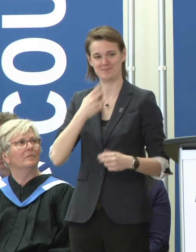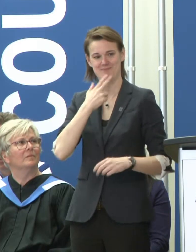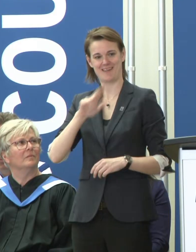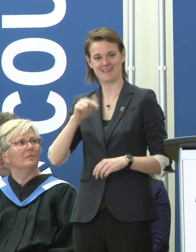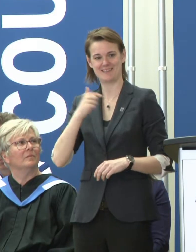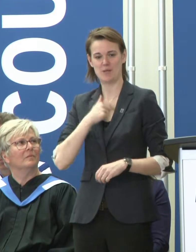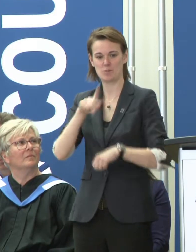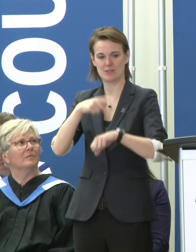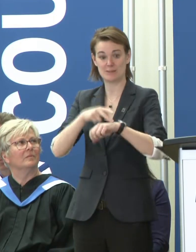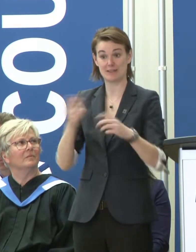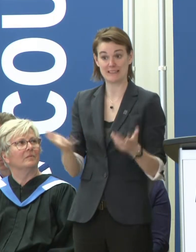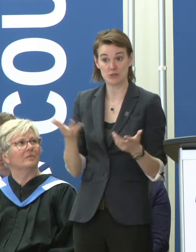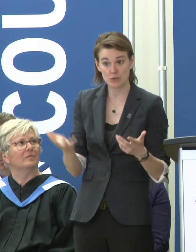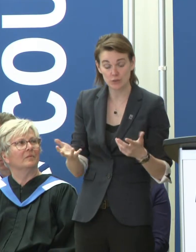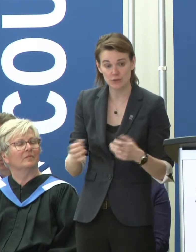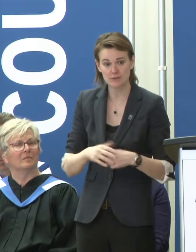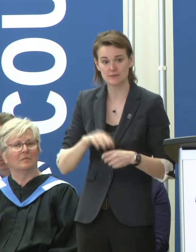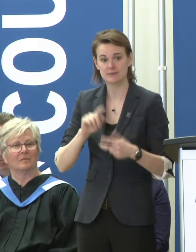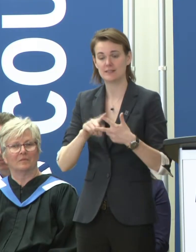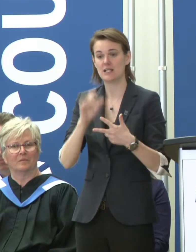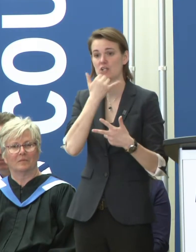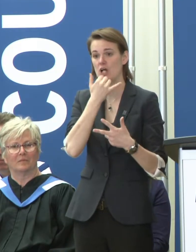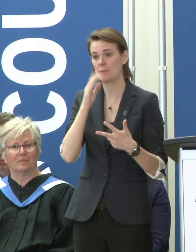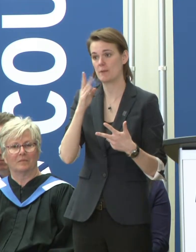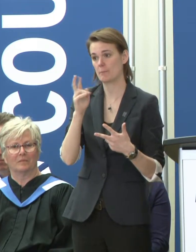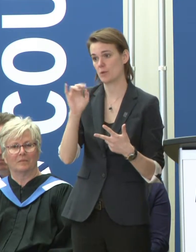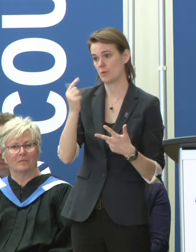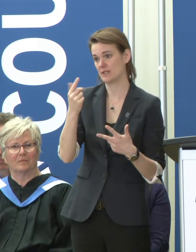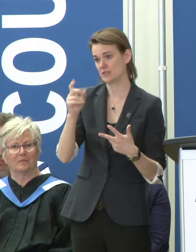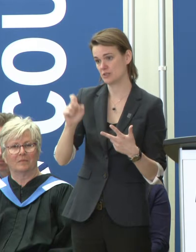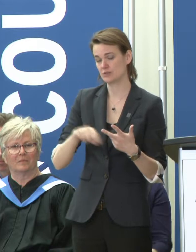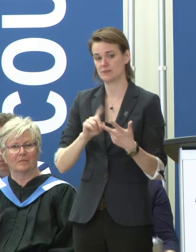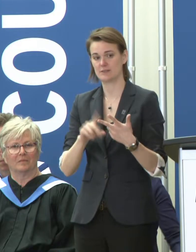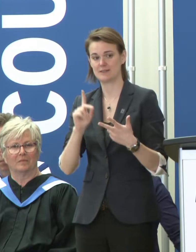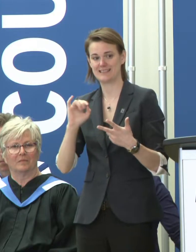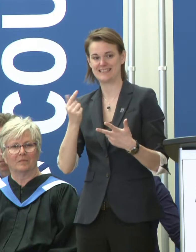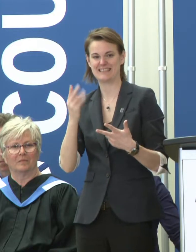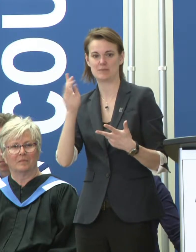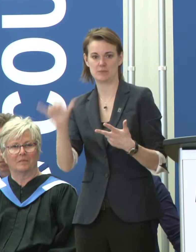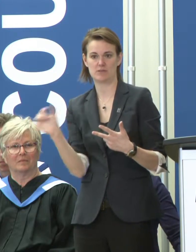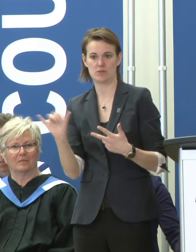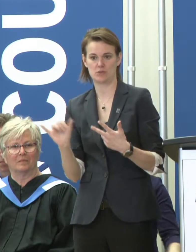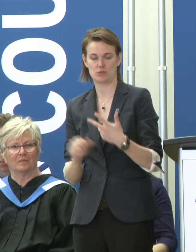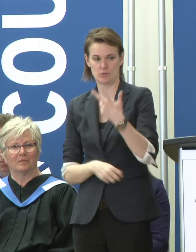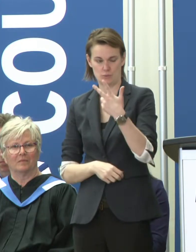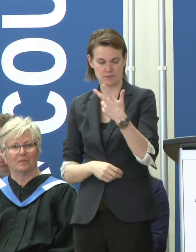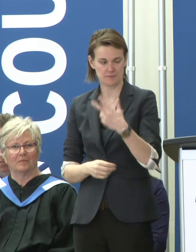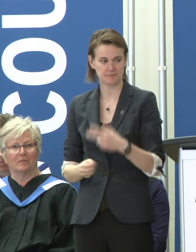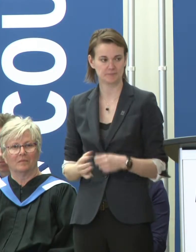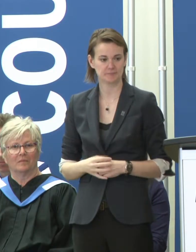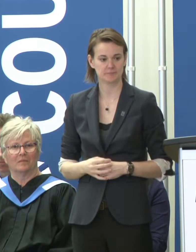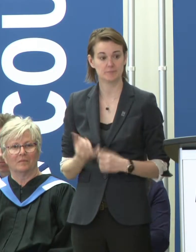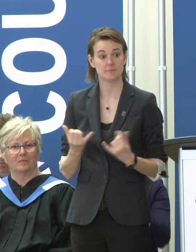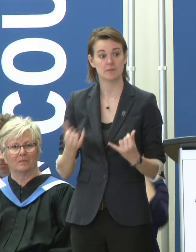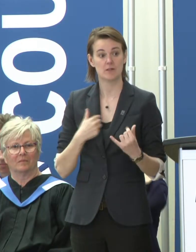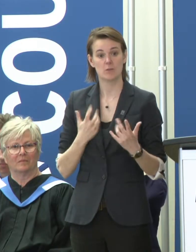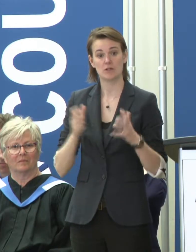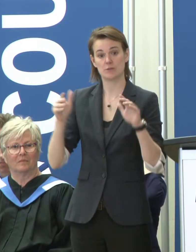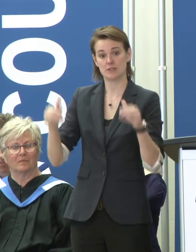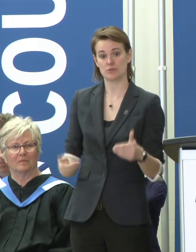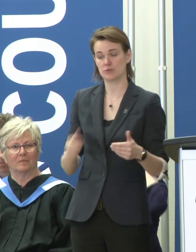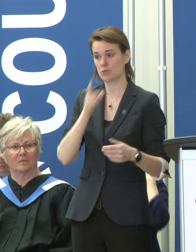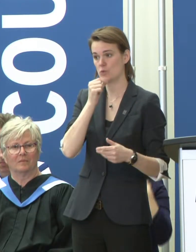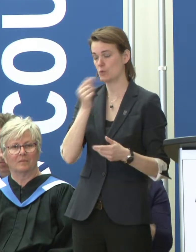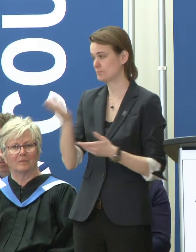NSCC Shelburne Campus, as well as the Burridge Campus in Yarmouth and the Digby site. Now at this time, I'd like to introduce our stage